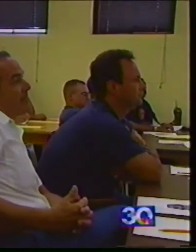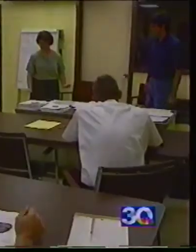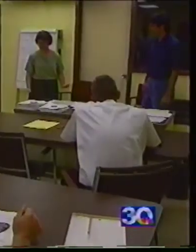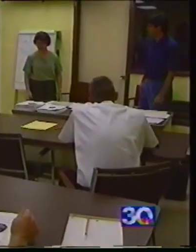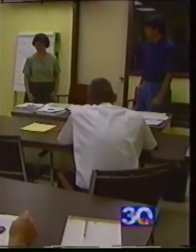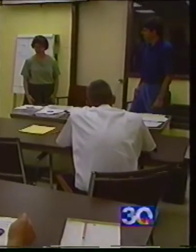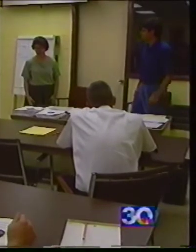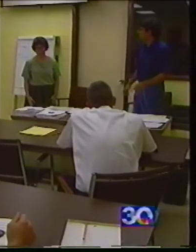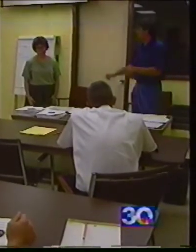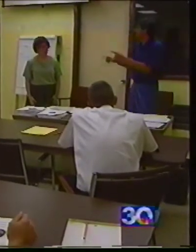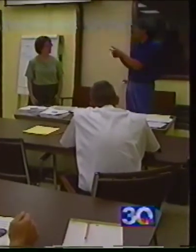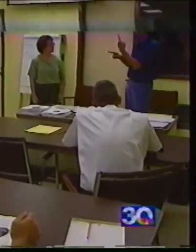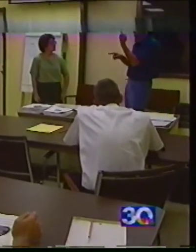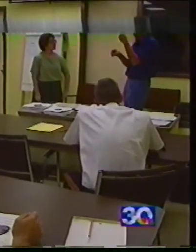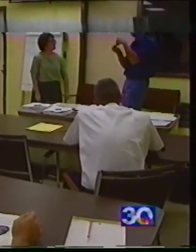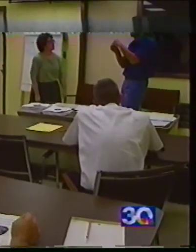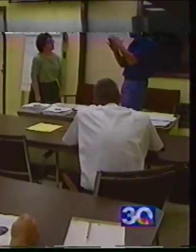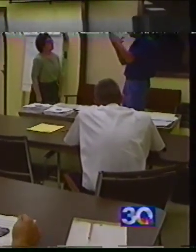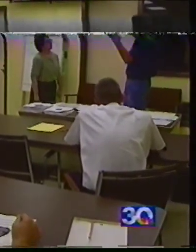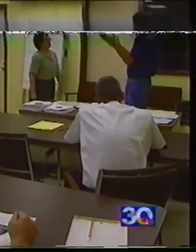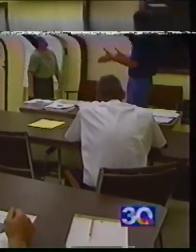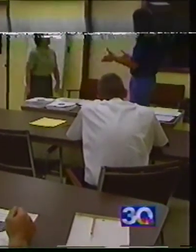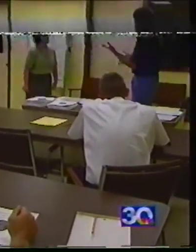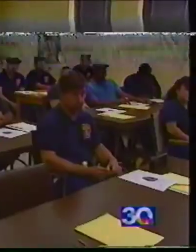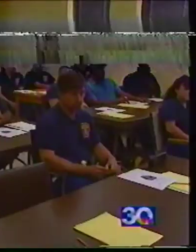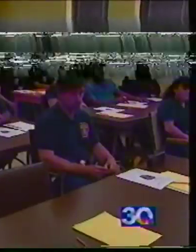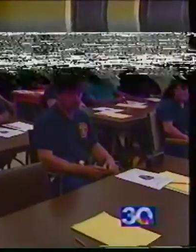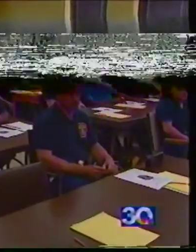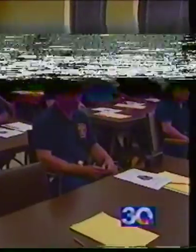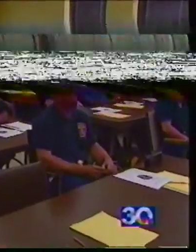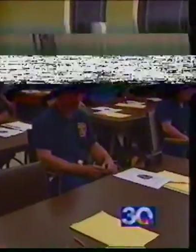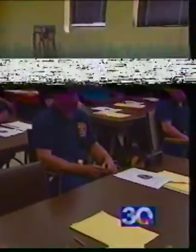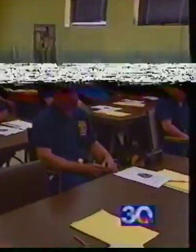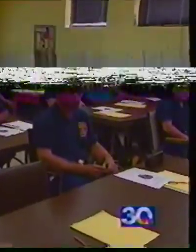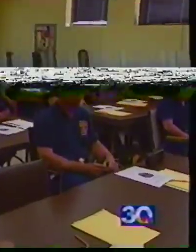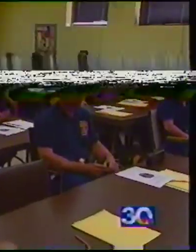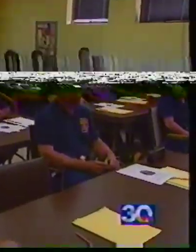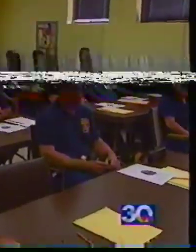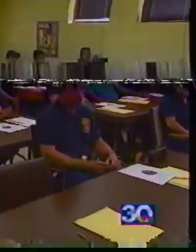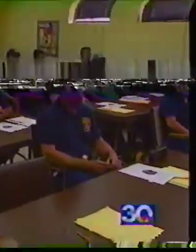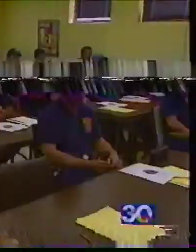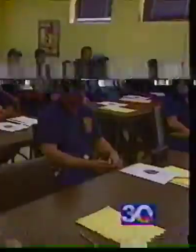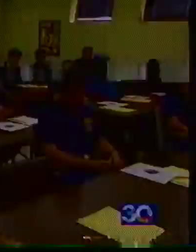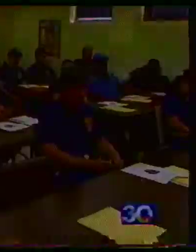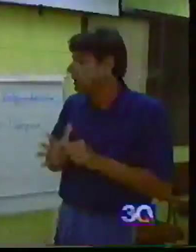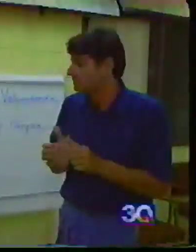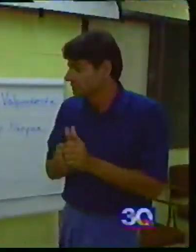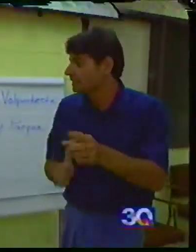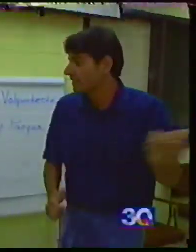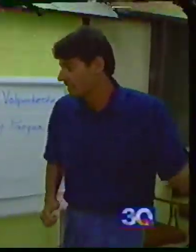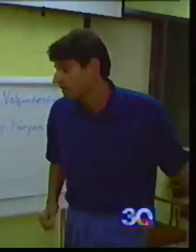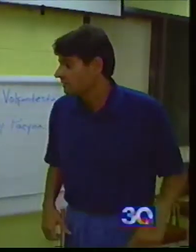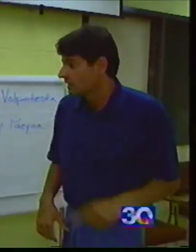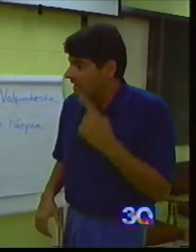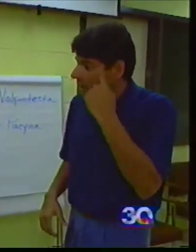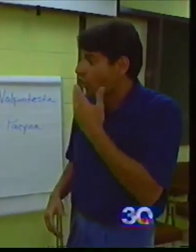held at the fire department's training center, and the teachers from the American School for the Deaf give their students high marks. They did an outstanding job, and we're